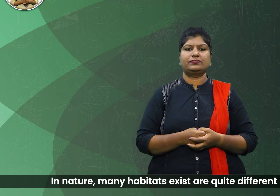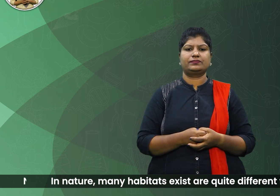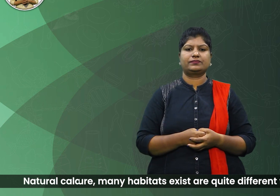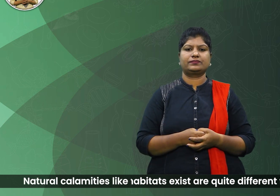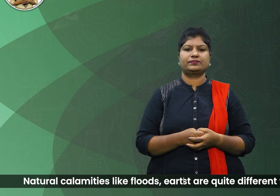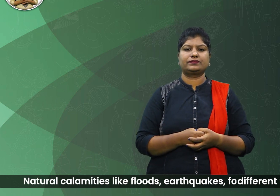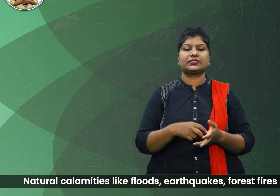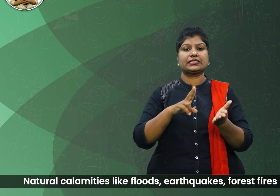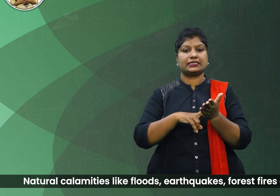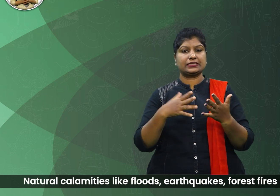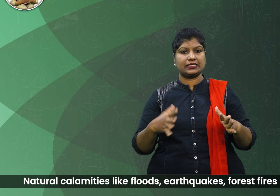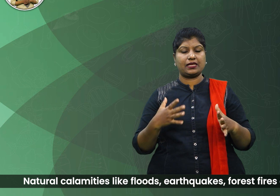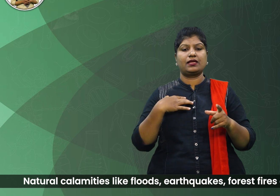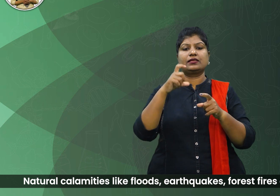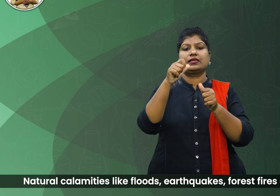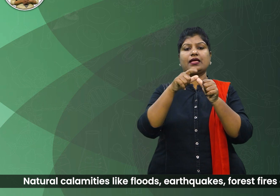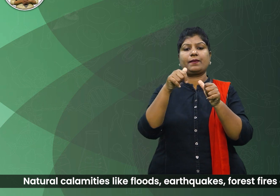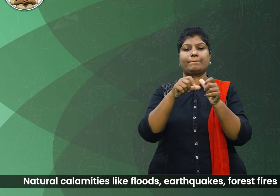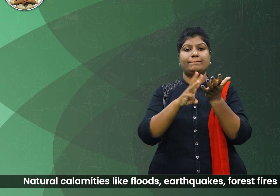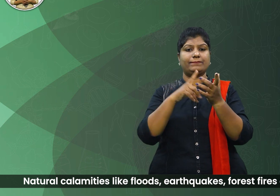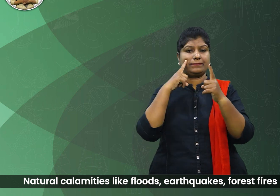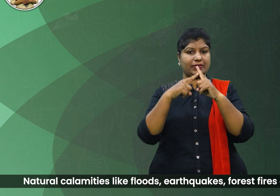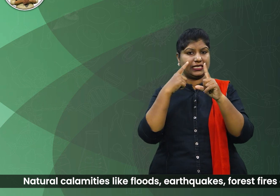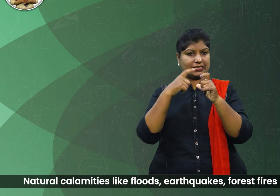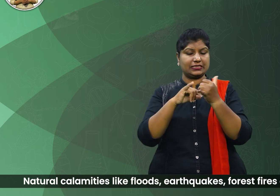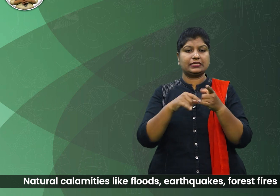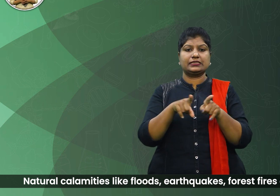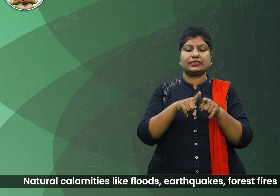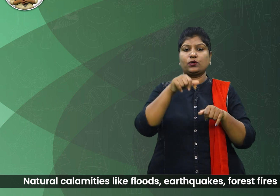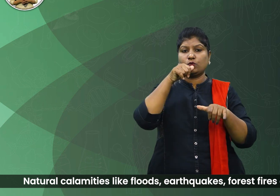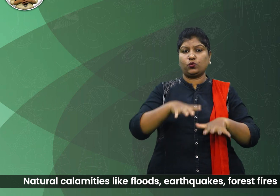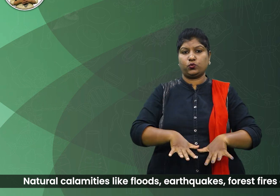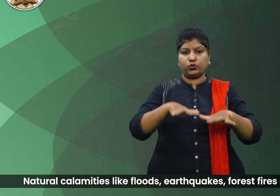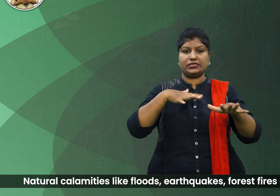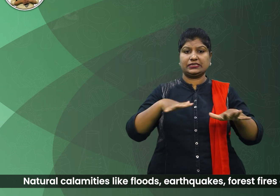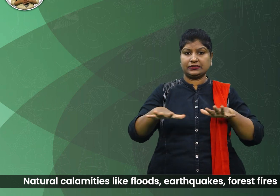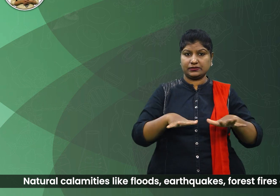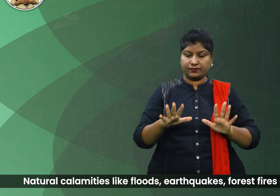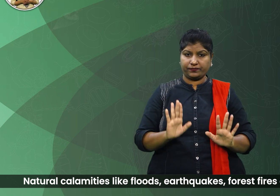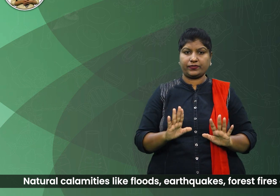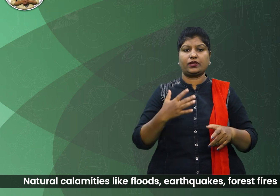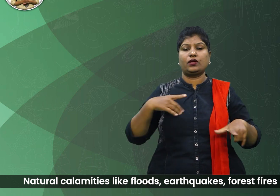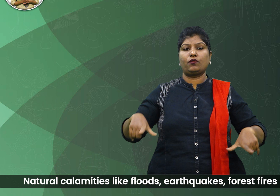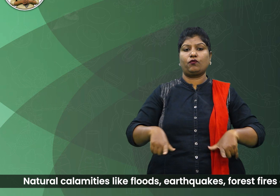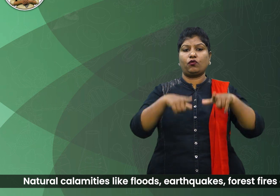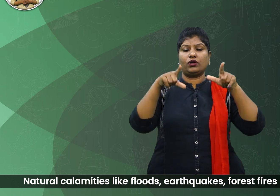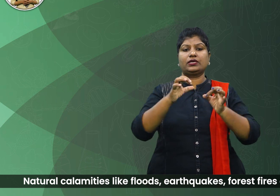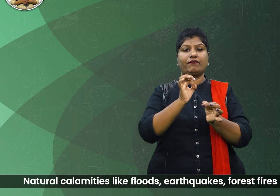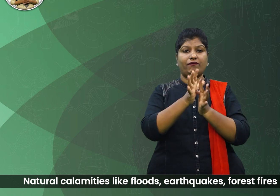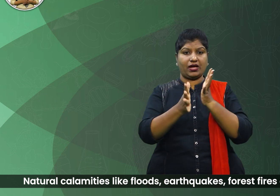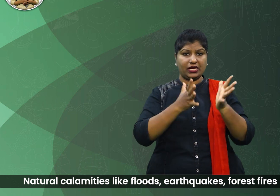Natural calamities like floods, earthquakes, forest fires